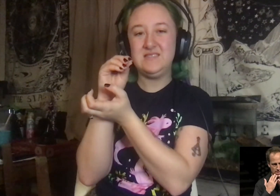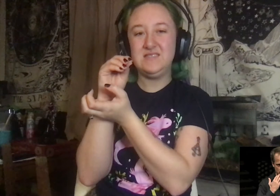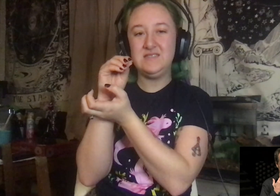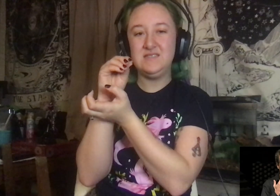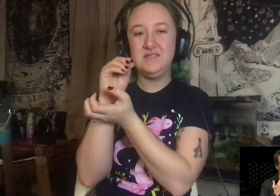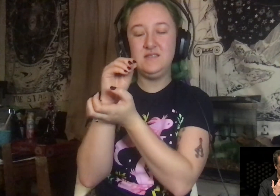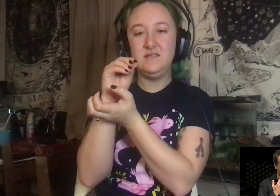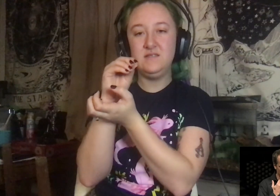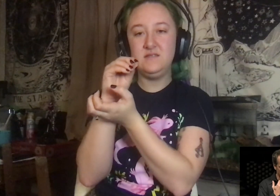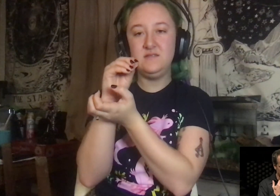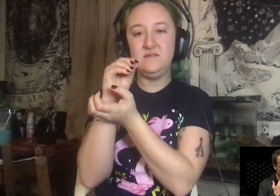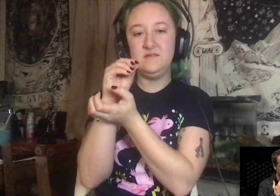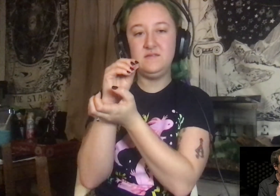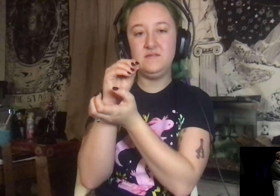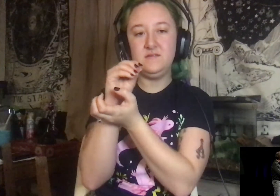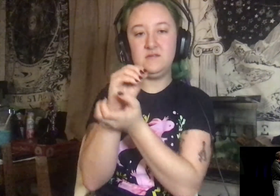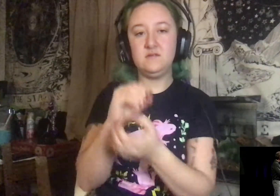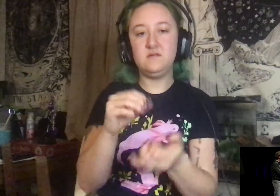2 testicles on my chin.